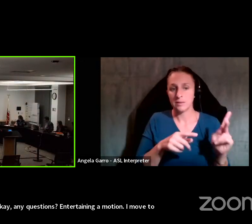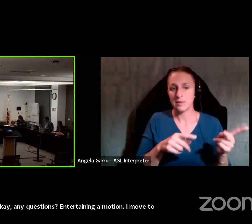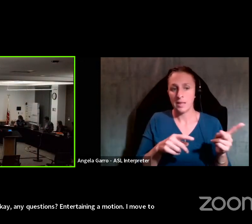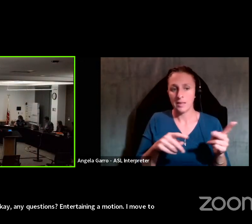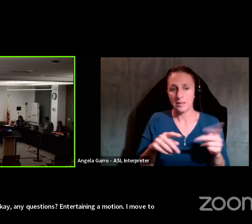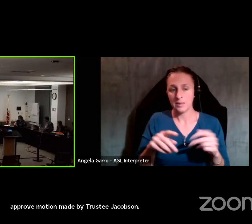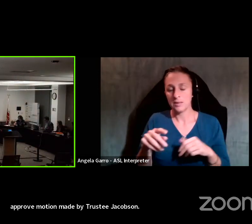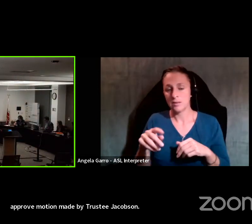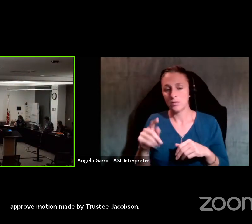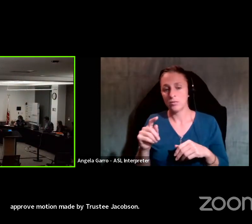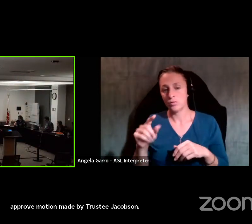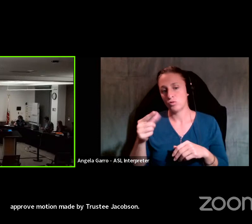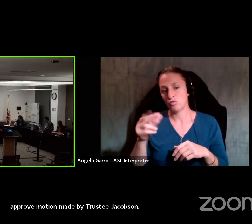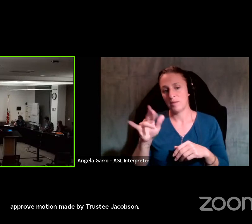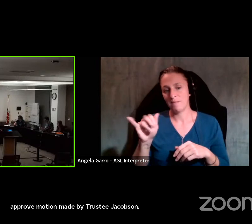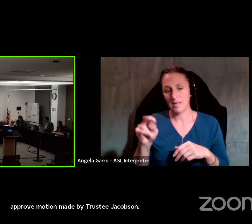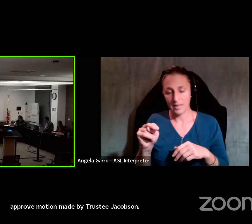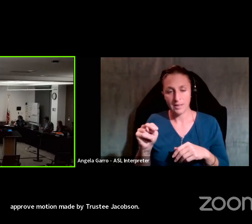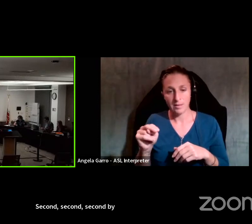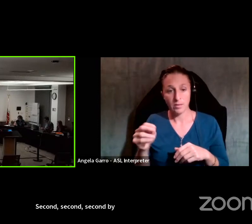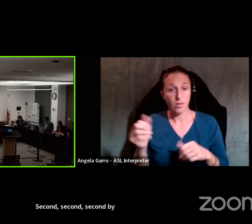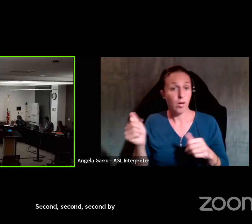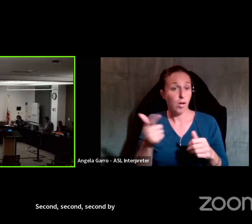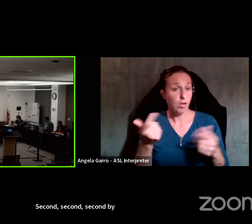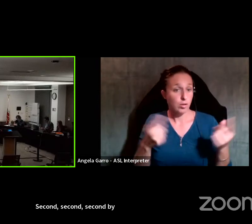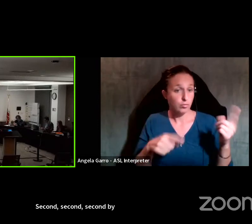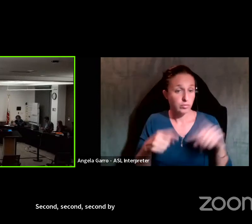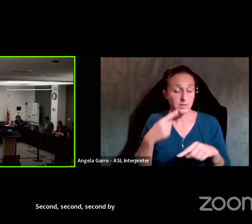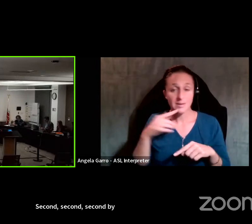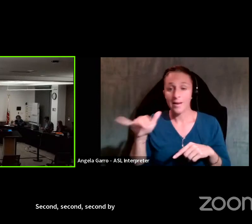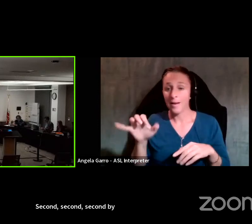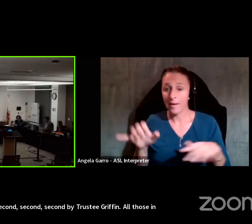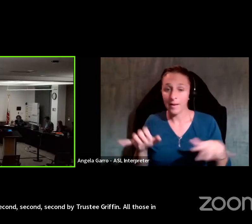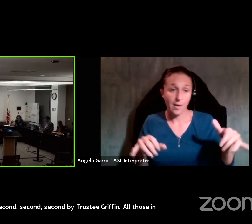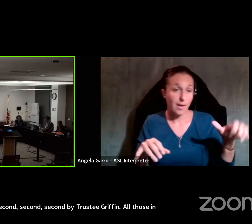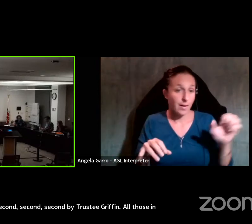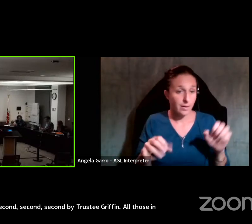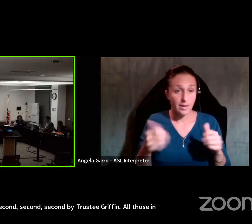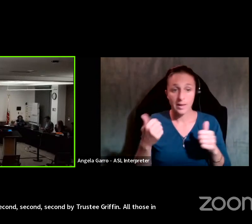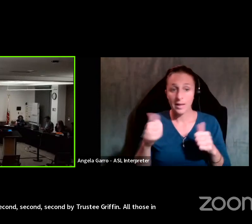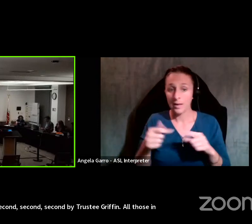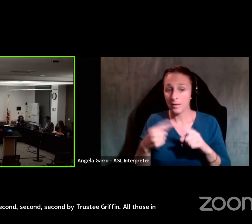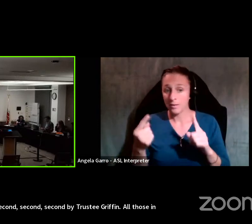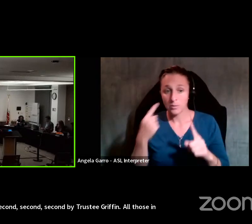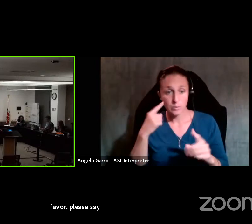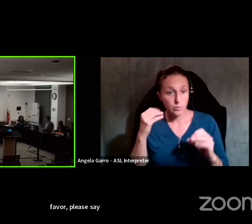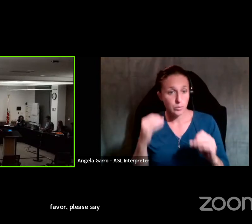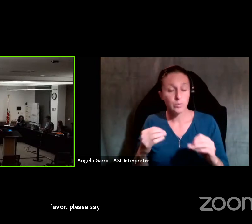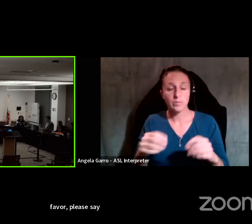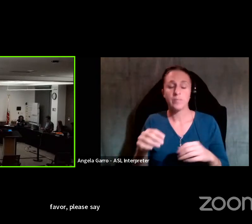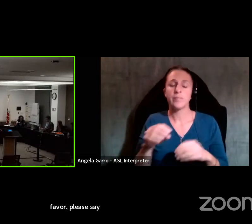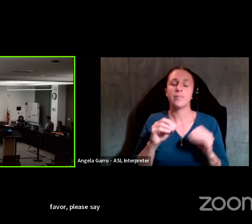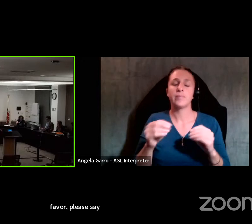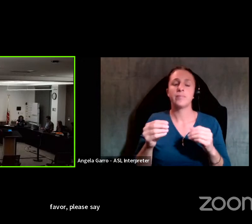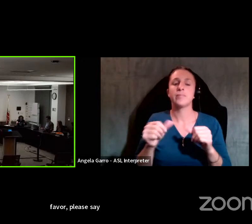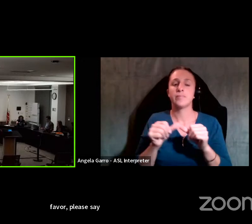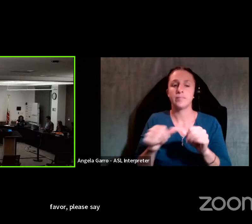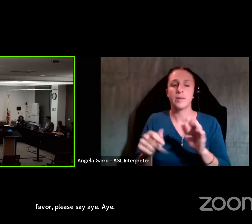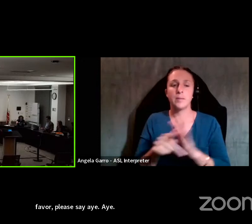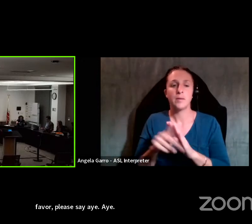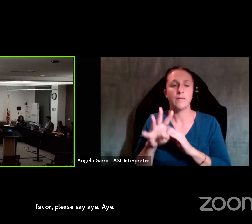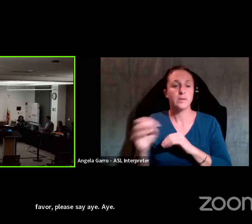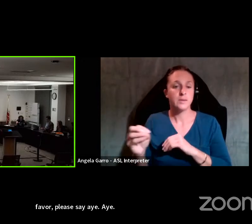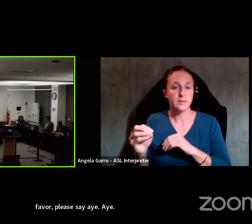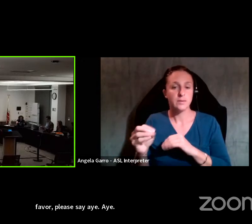by trustee Griffin. All those in favor, please say aye. Aye. Any opposed? Hearing none, motion carried 4-0. Approval of the